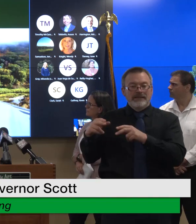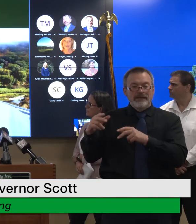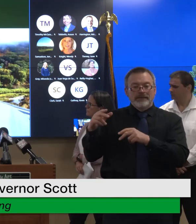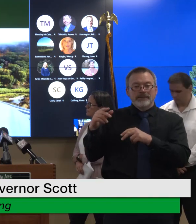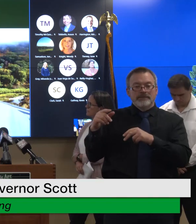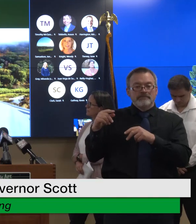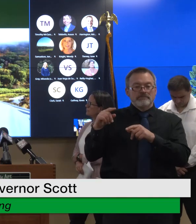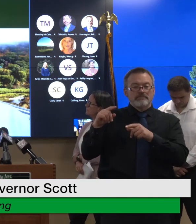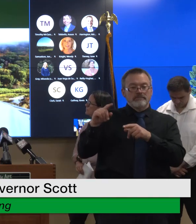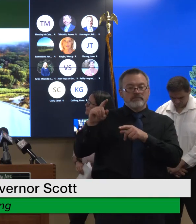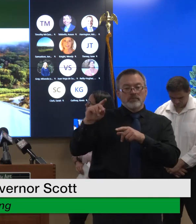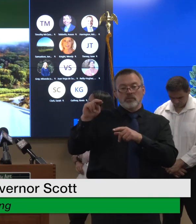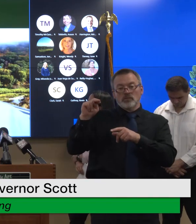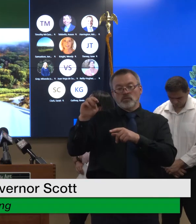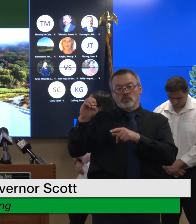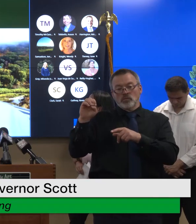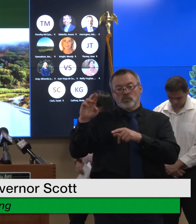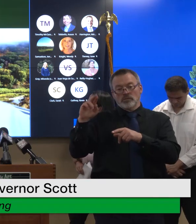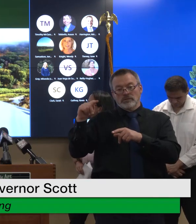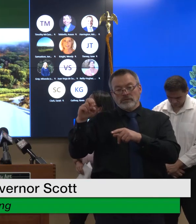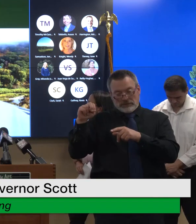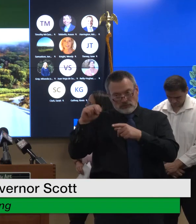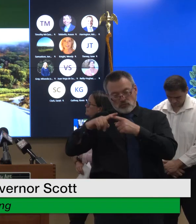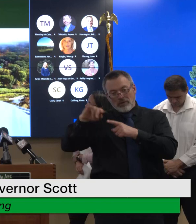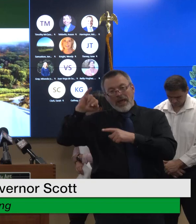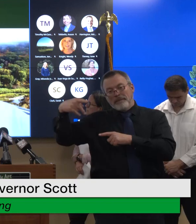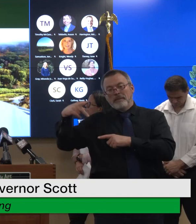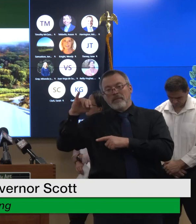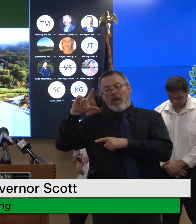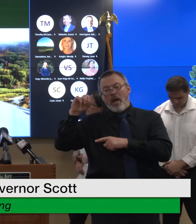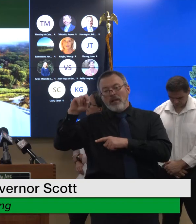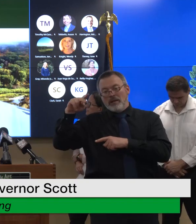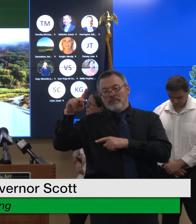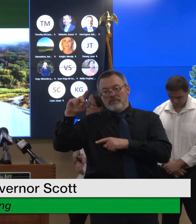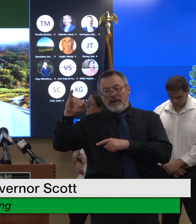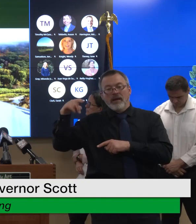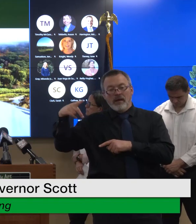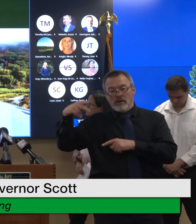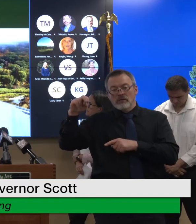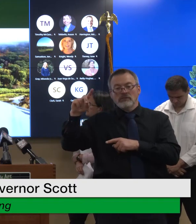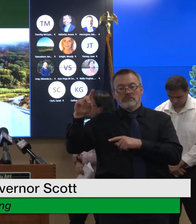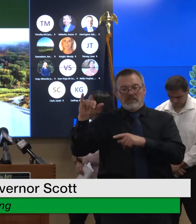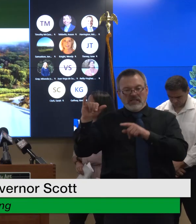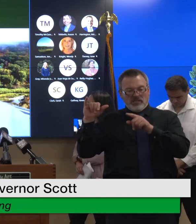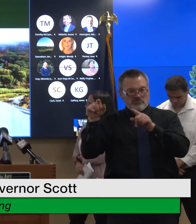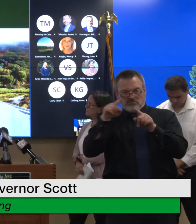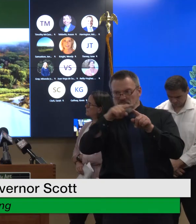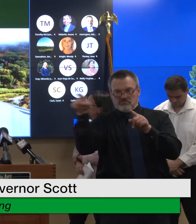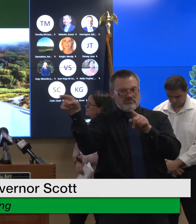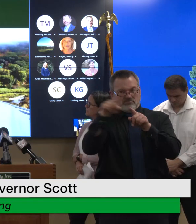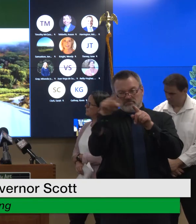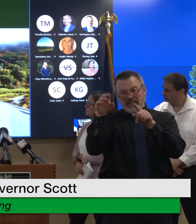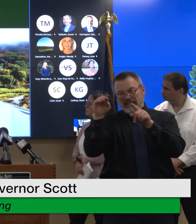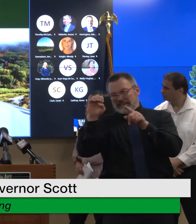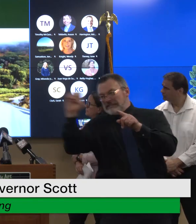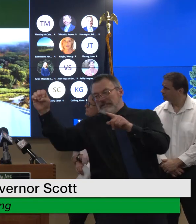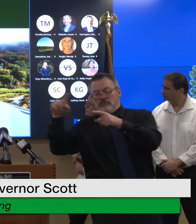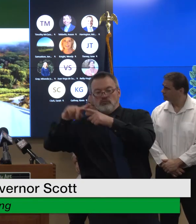to Island Pond and east to Bloomfield into New Hampshire. There are reports